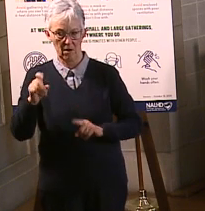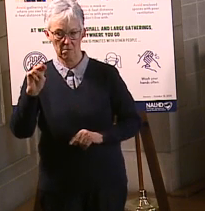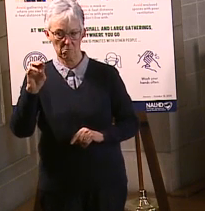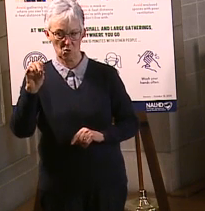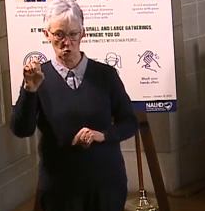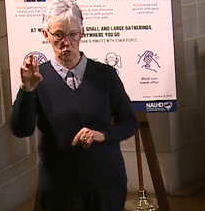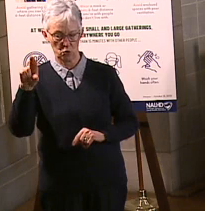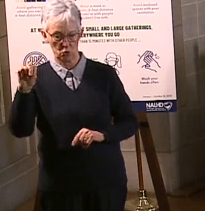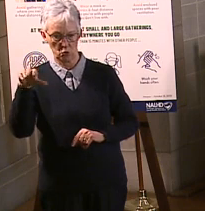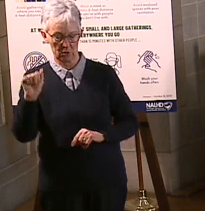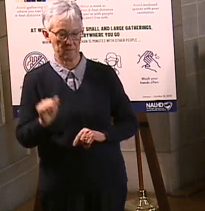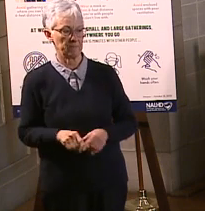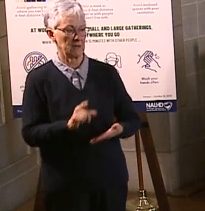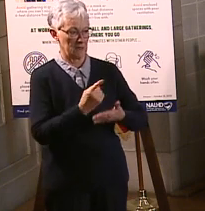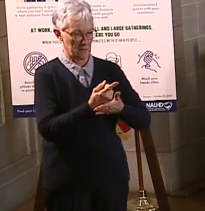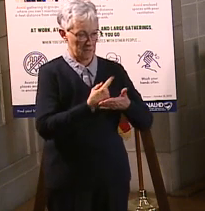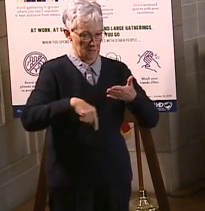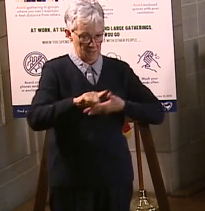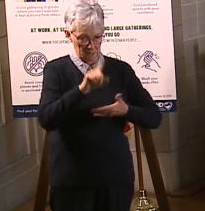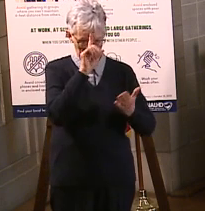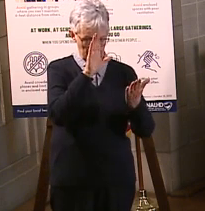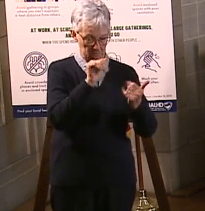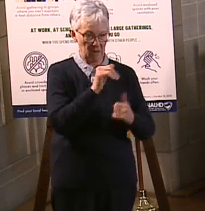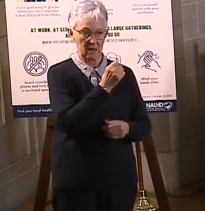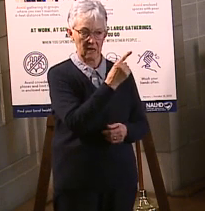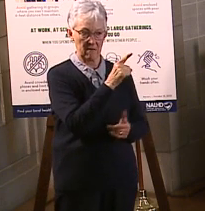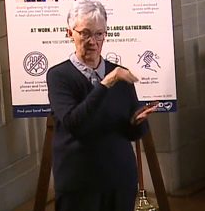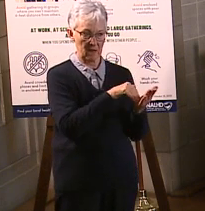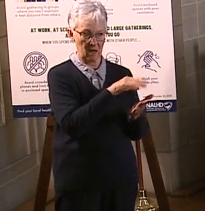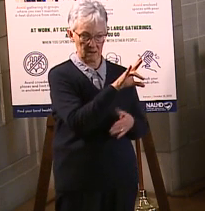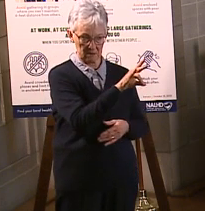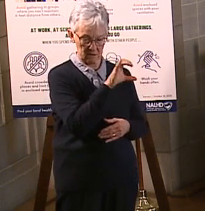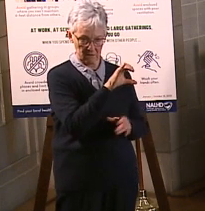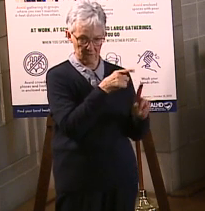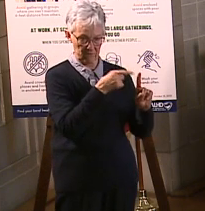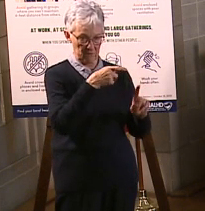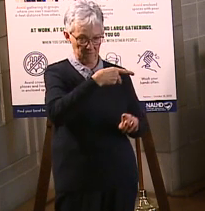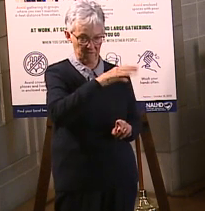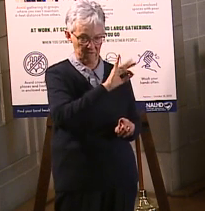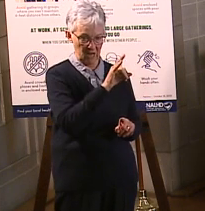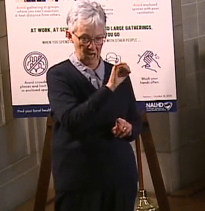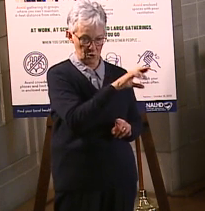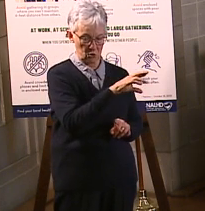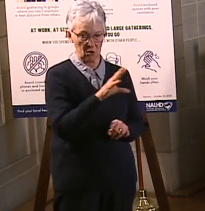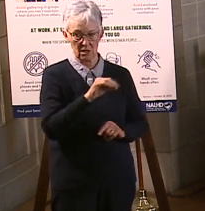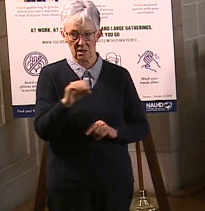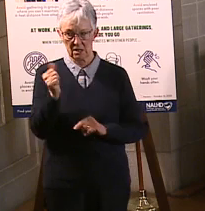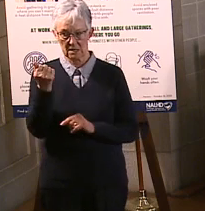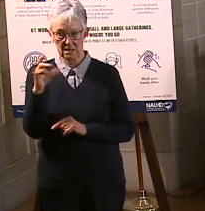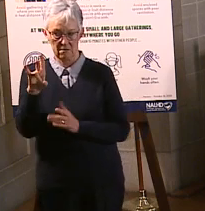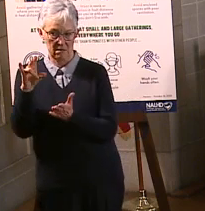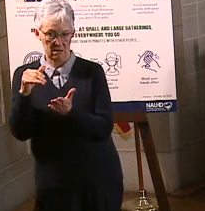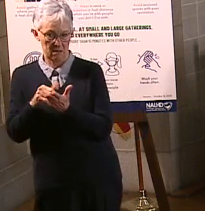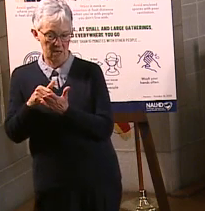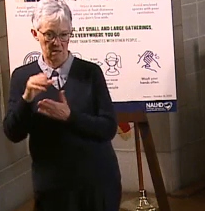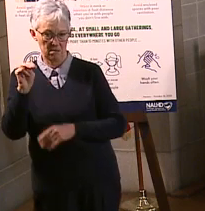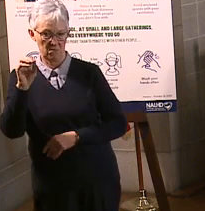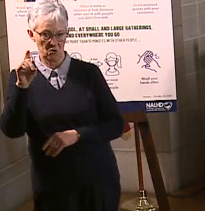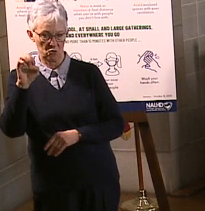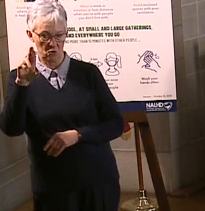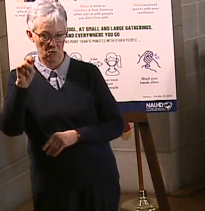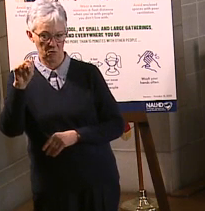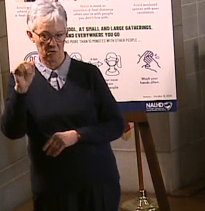doses. Next week, we are expecting 11,700 doses of Pfizer primary doses and 17,000 Moderna